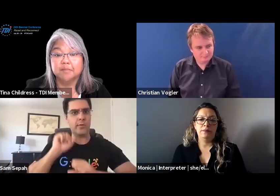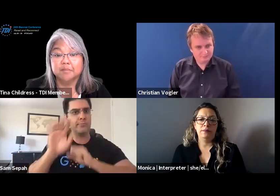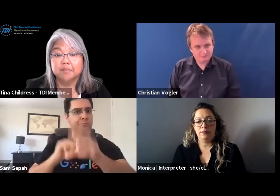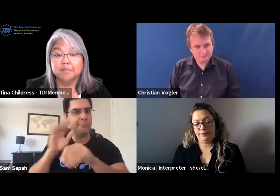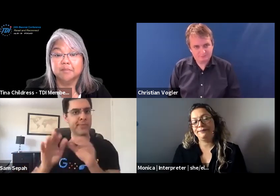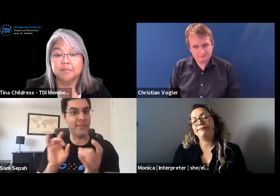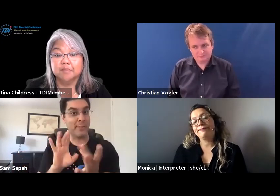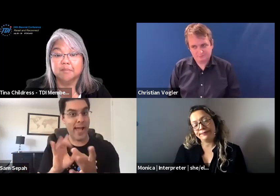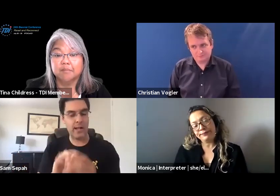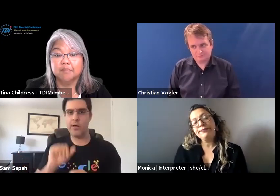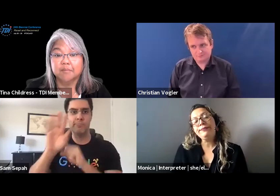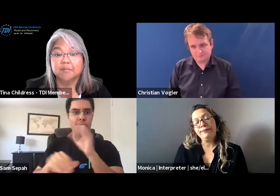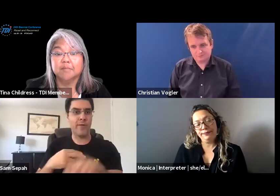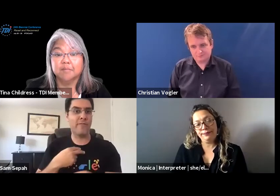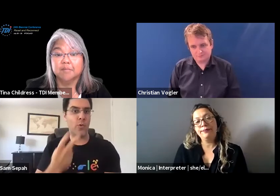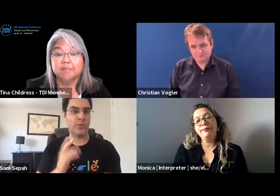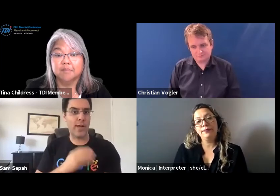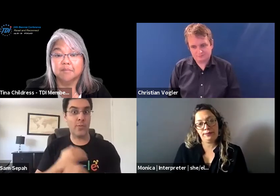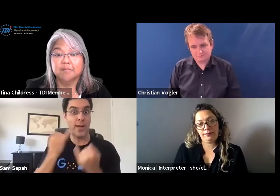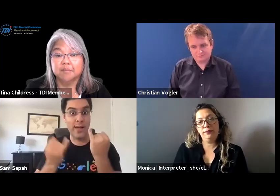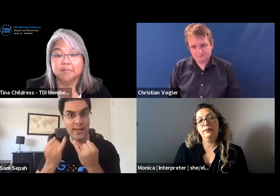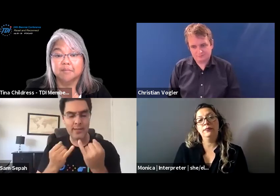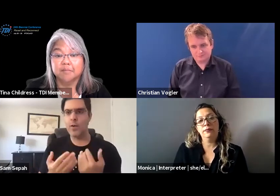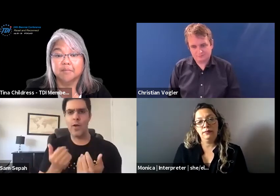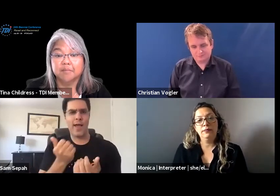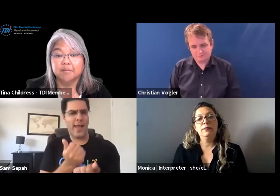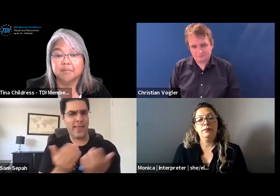make some noise and send some feedback and voice our ideas.